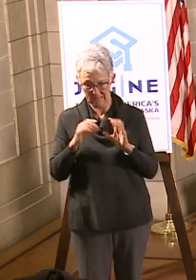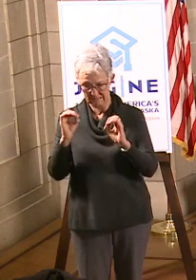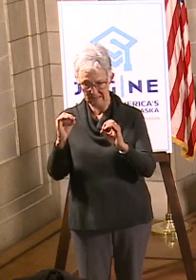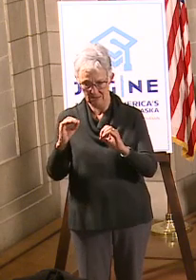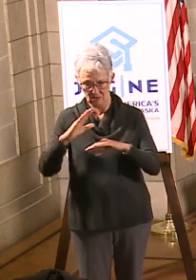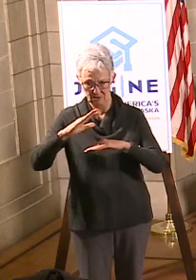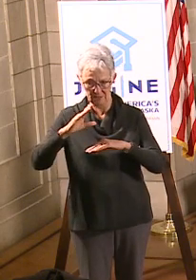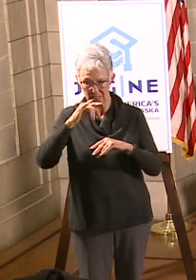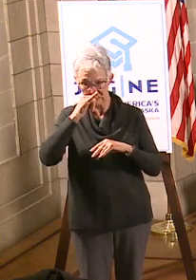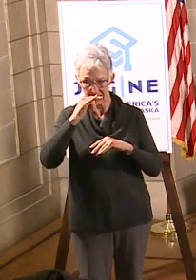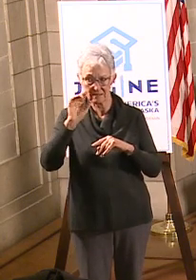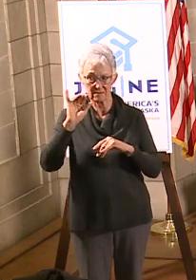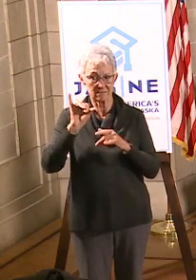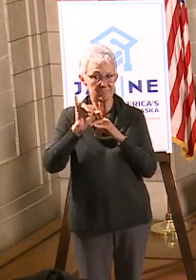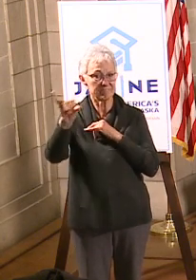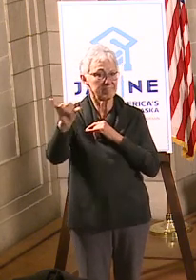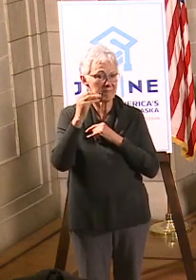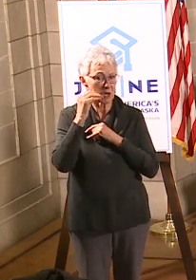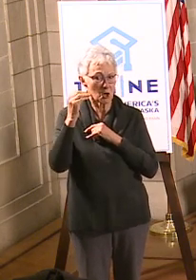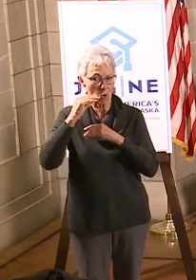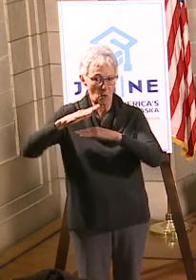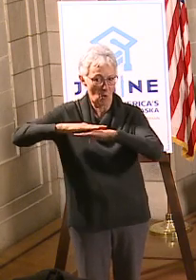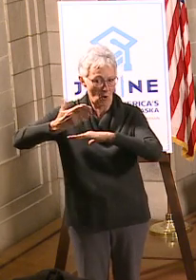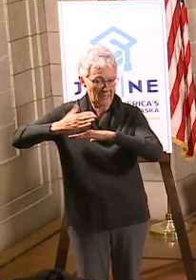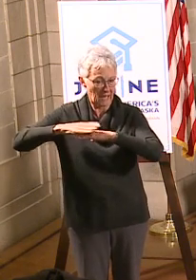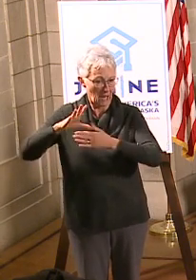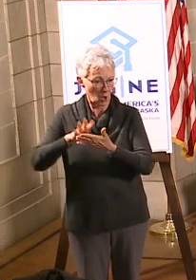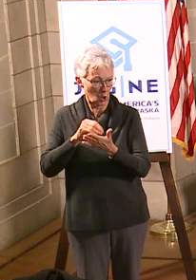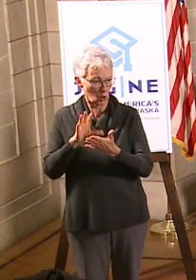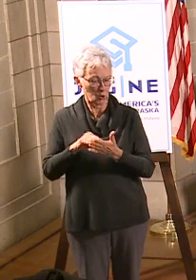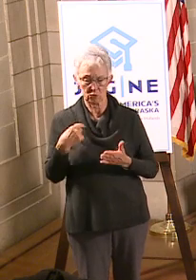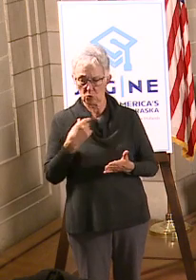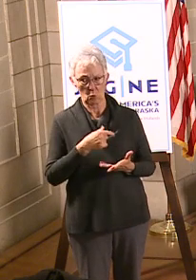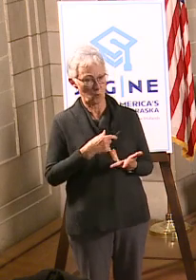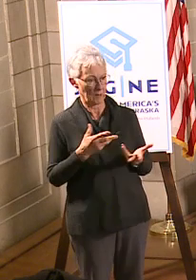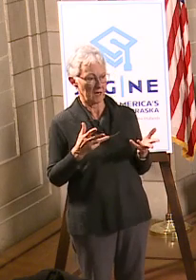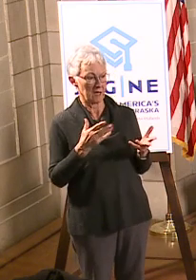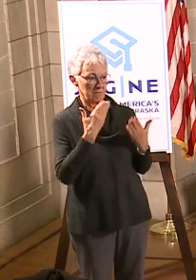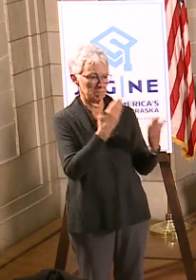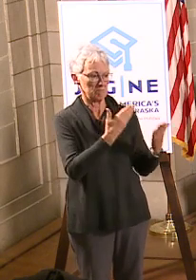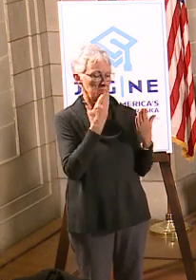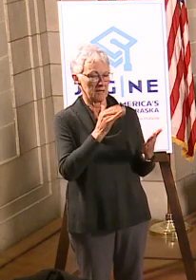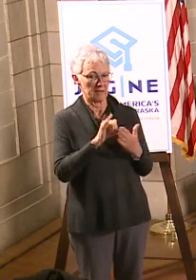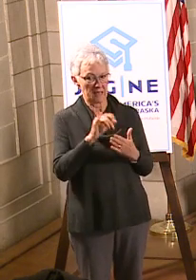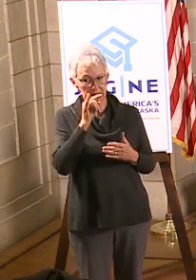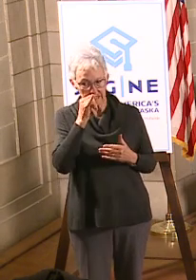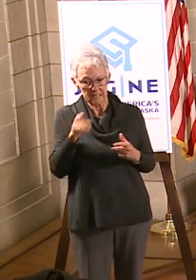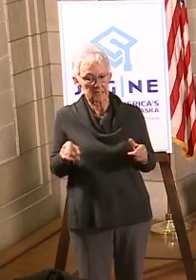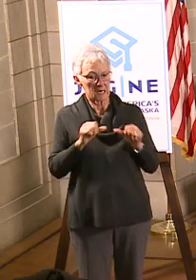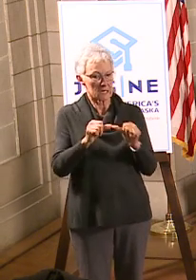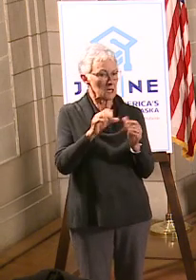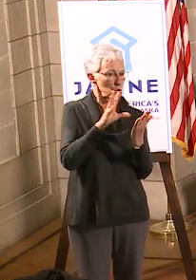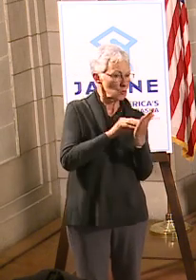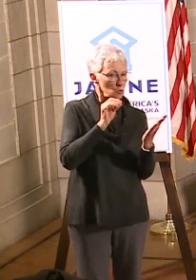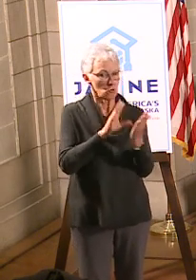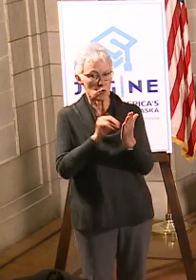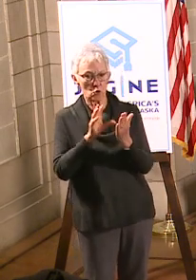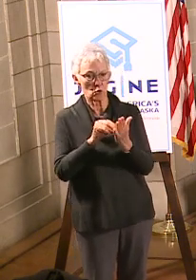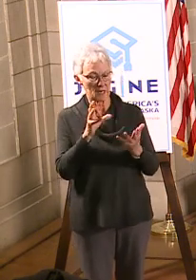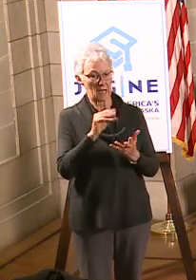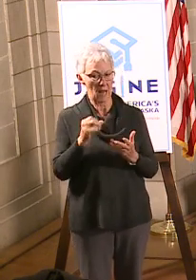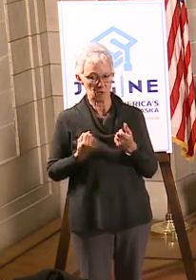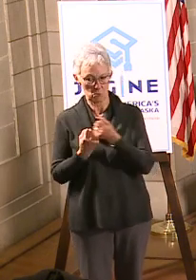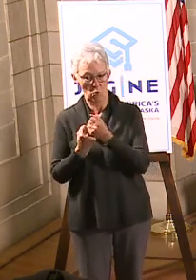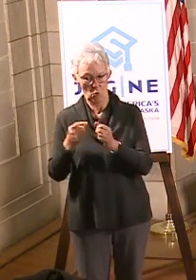sure that all of our young people are continuing to advance academically, that they're getting the opportunity for all the other things school brings with